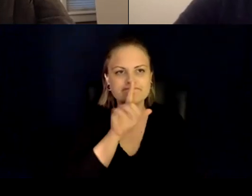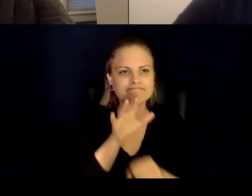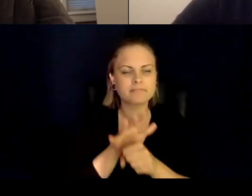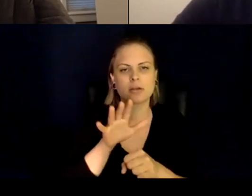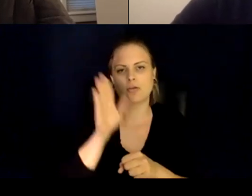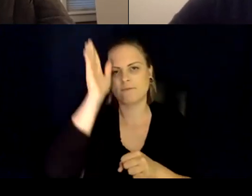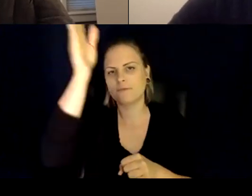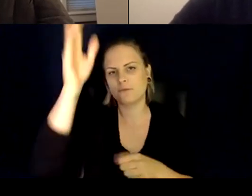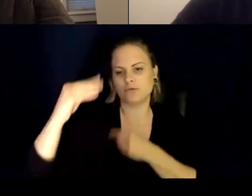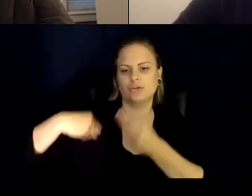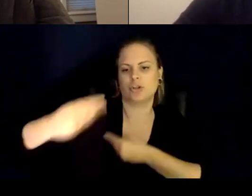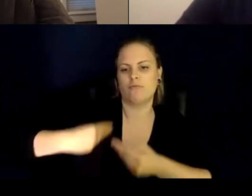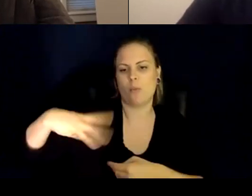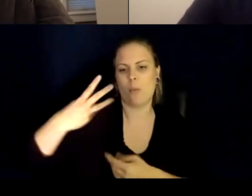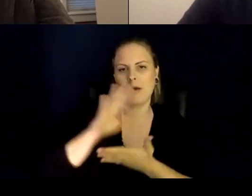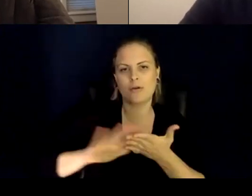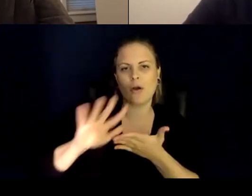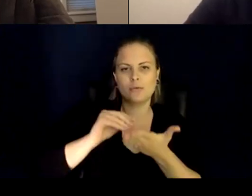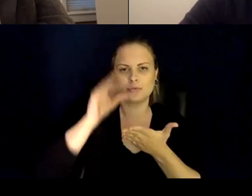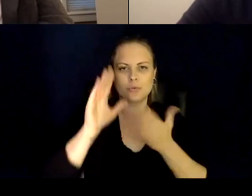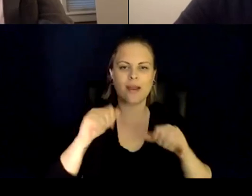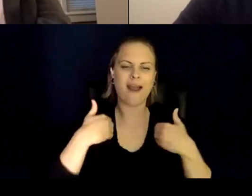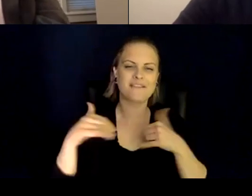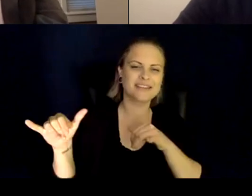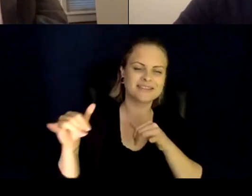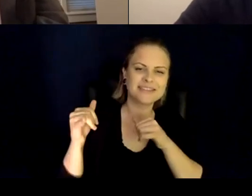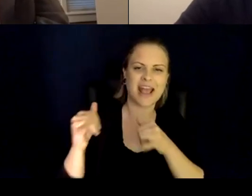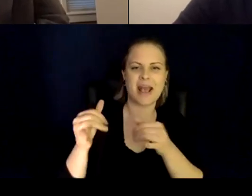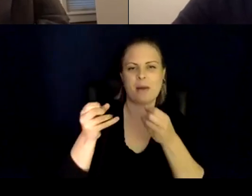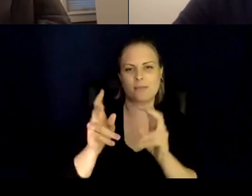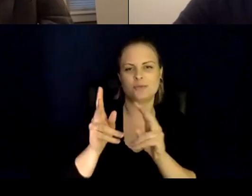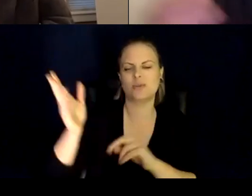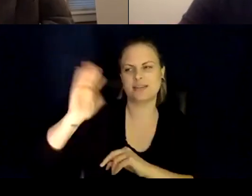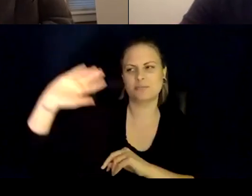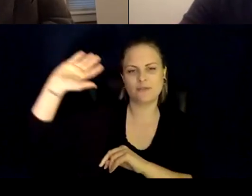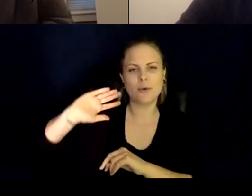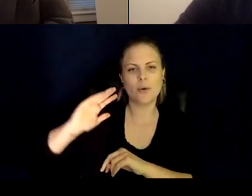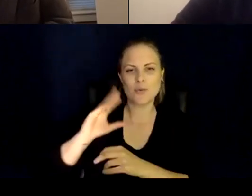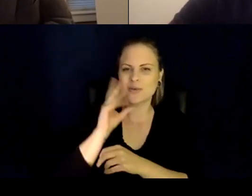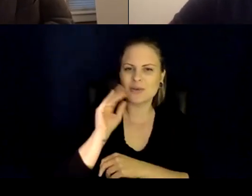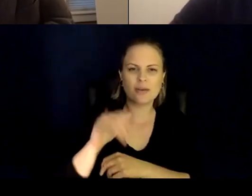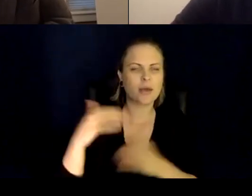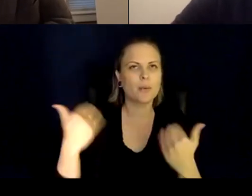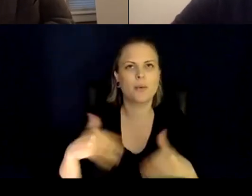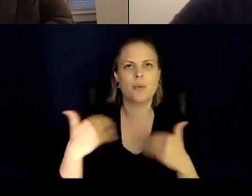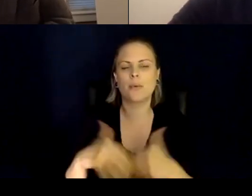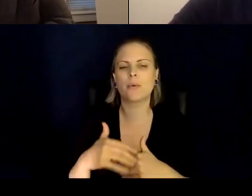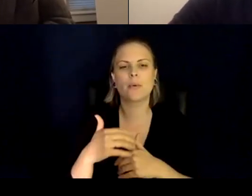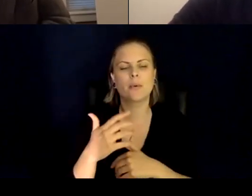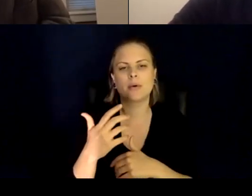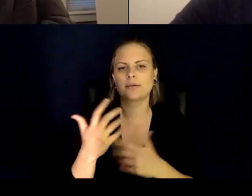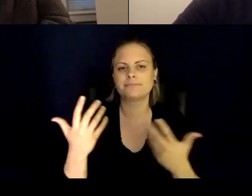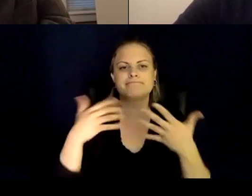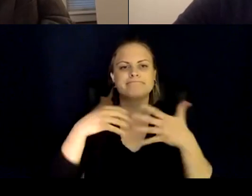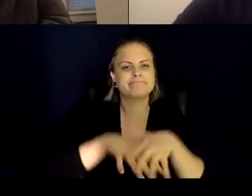generations of Washington College students can have the same opportunity as past ones to experience this extraordinary melding of